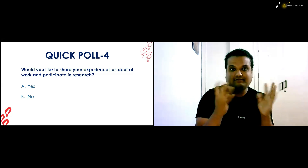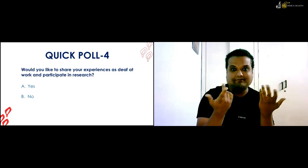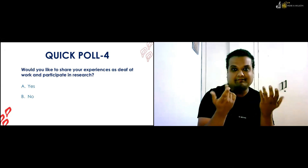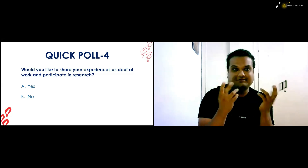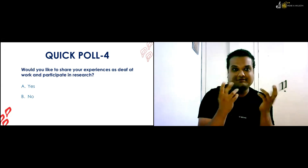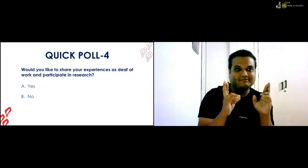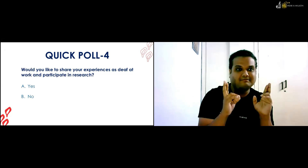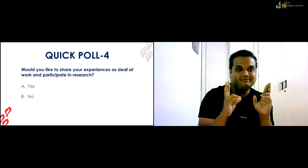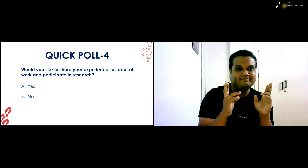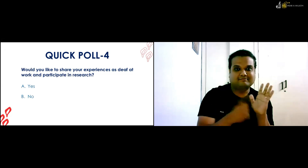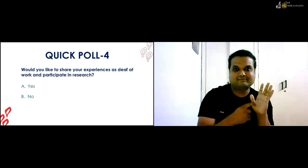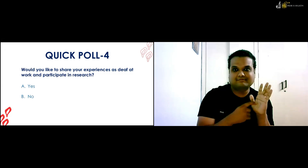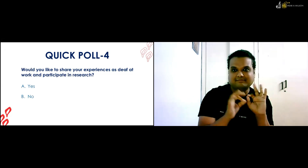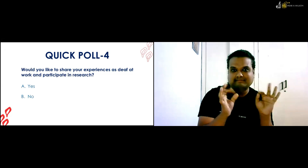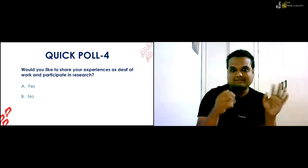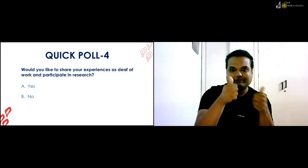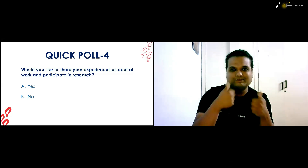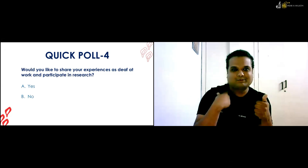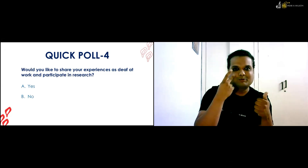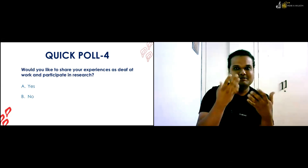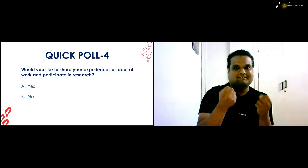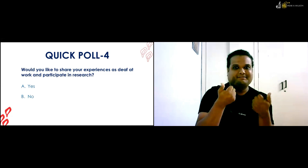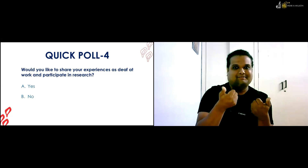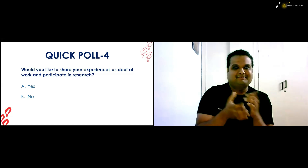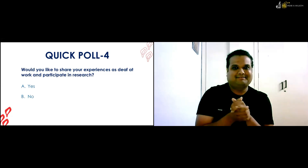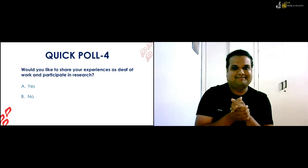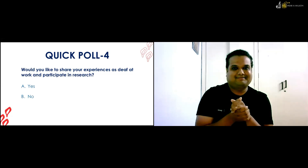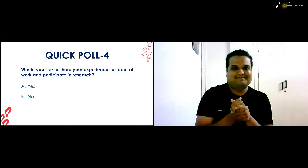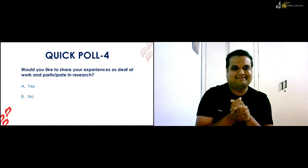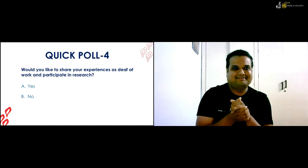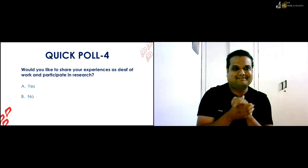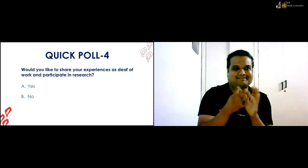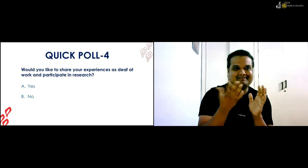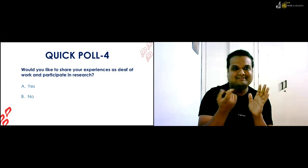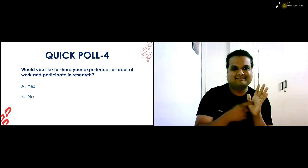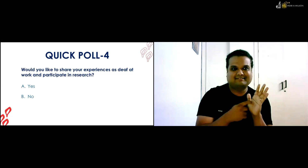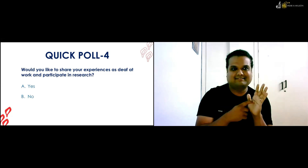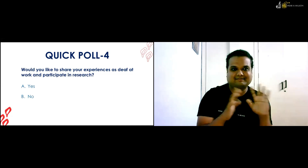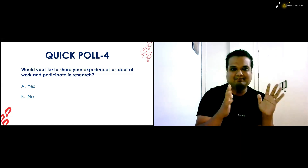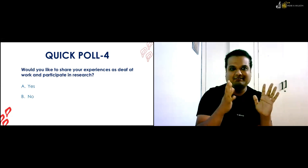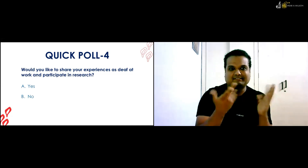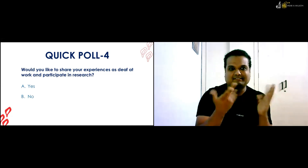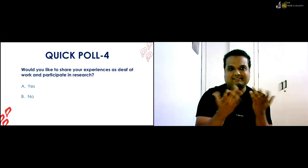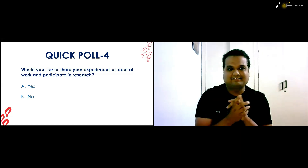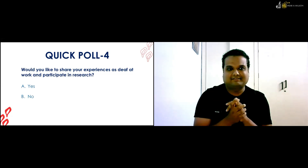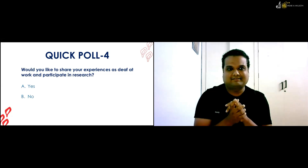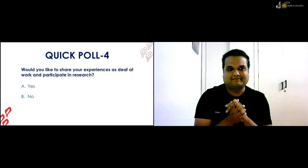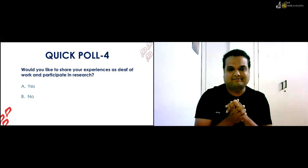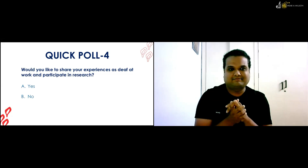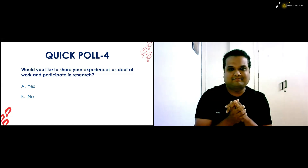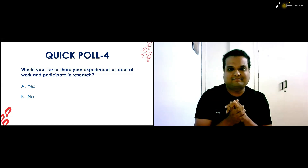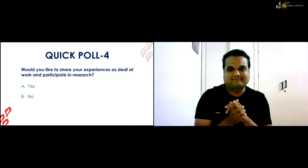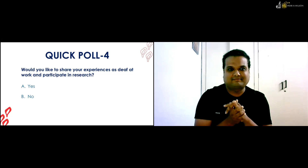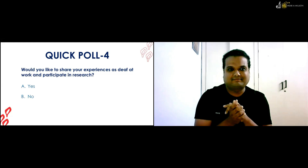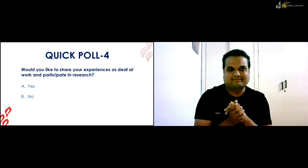would like to participate in research, please click on yes. If not, please click on no. Can we have the